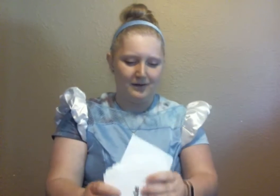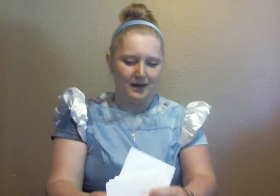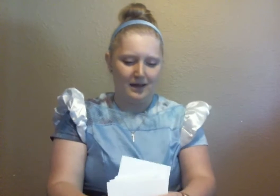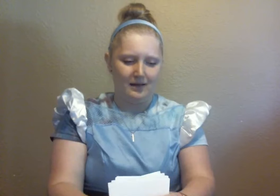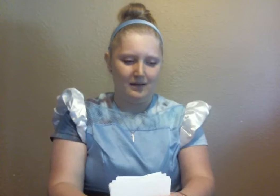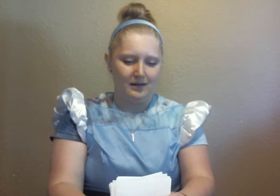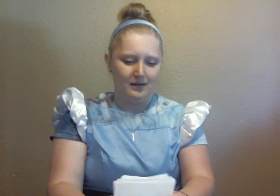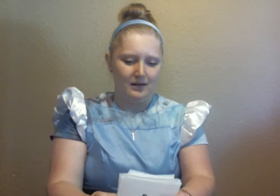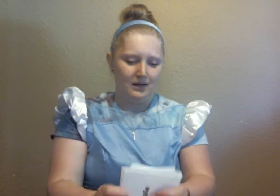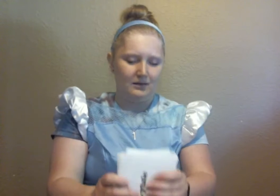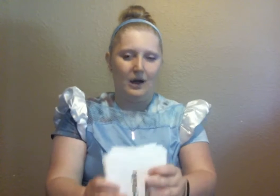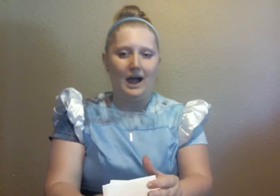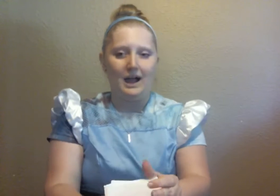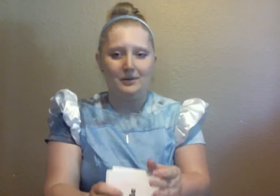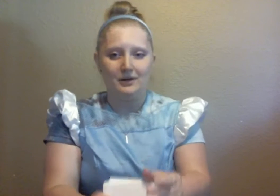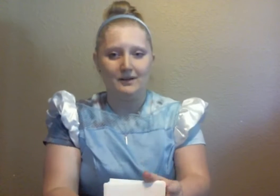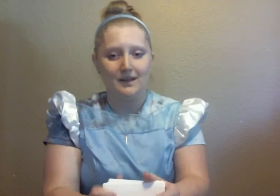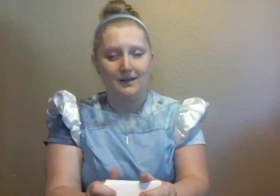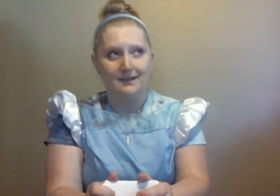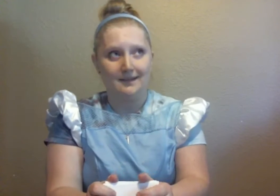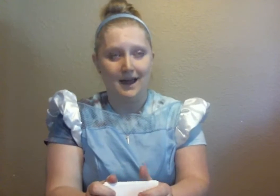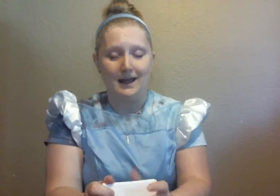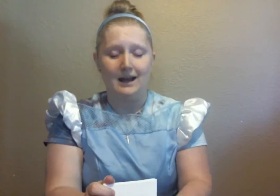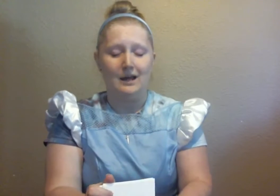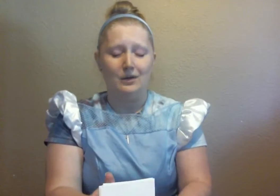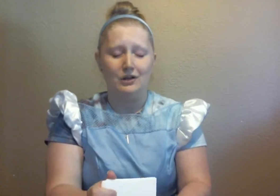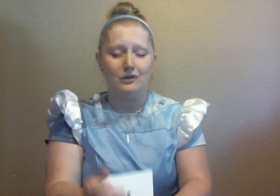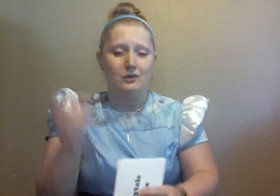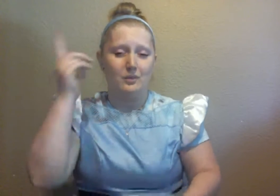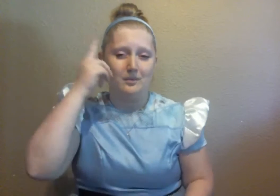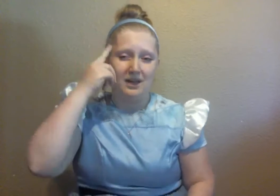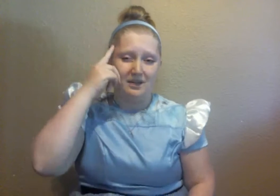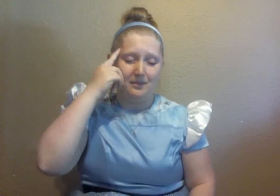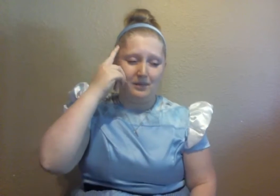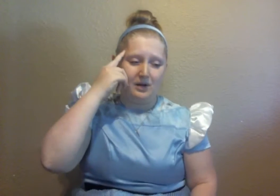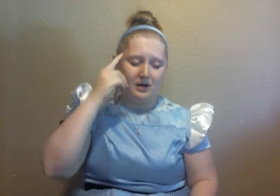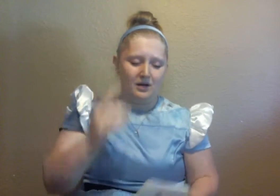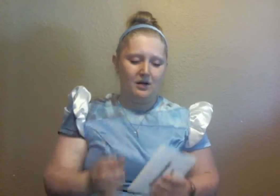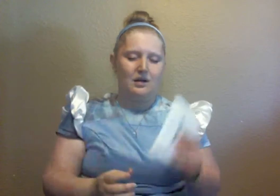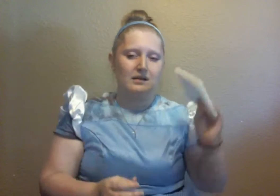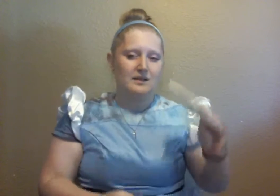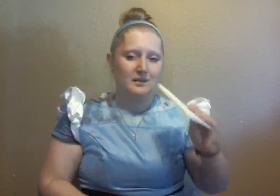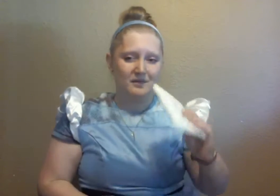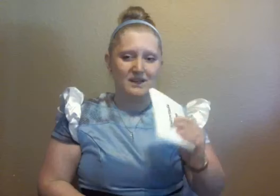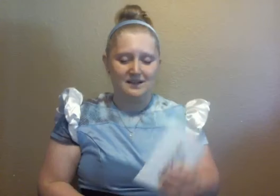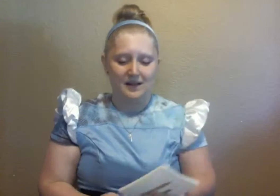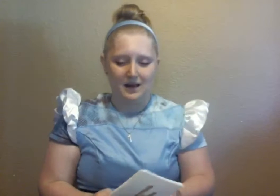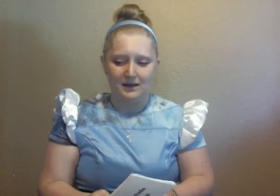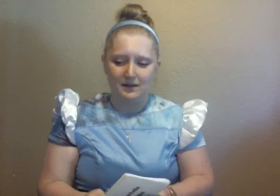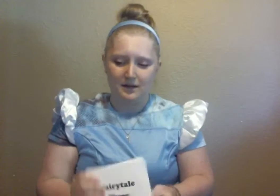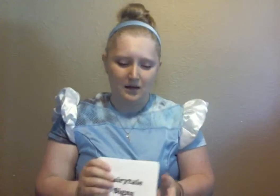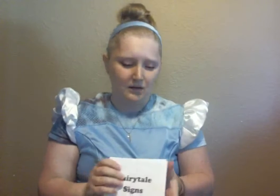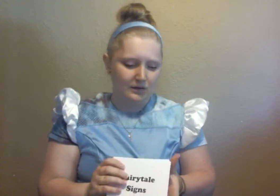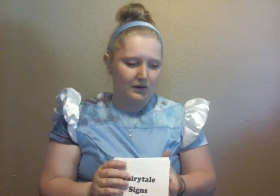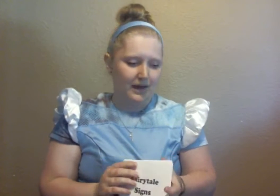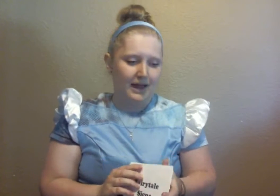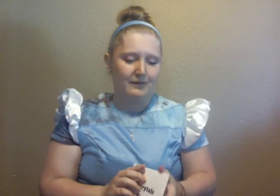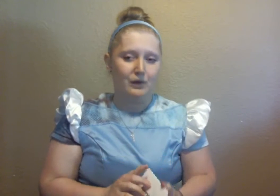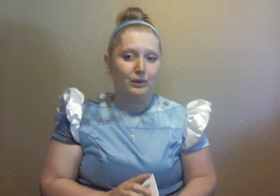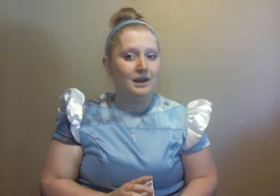today. So I'm going to set these aside, and I want you to remember some of these signs so that if you hear